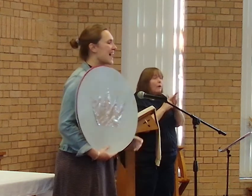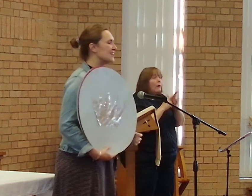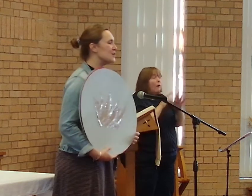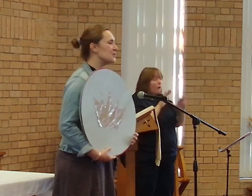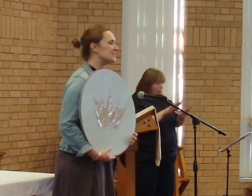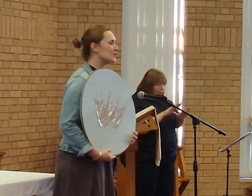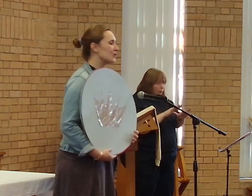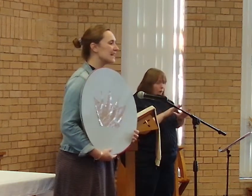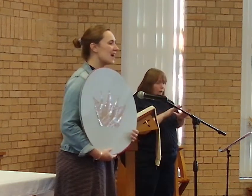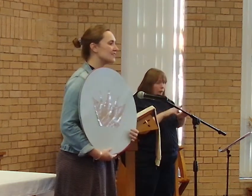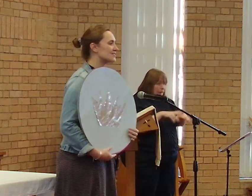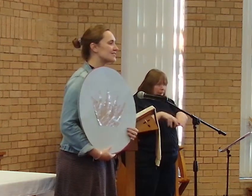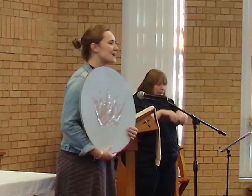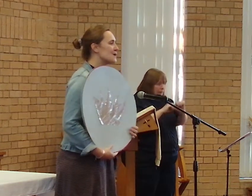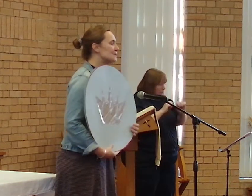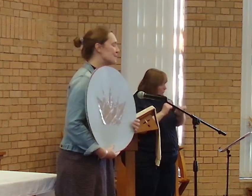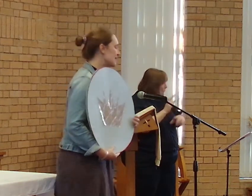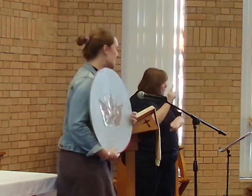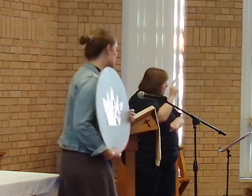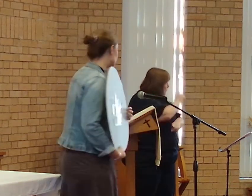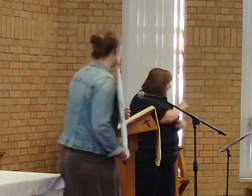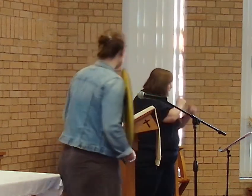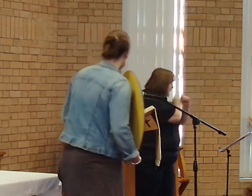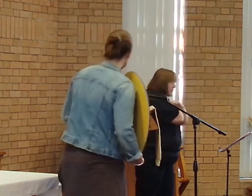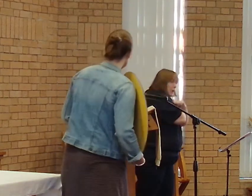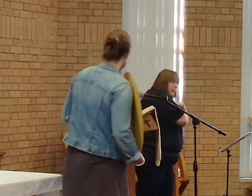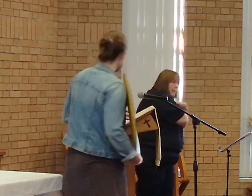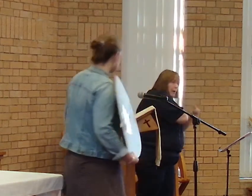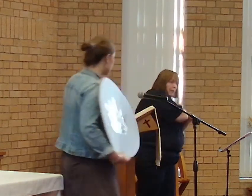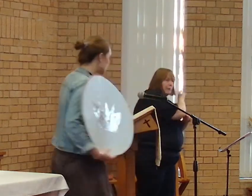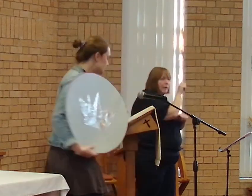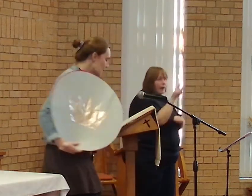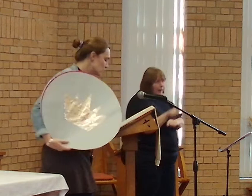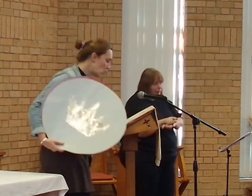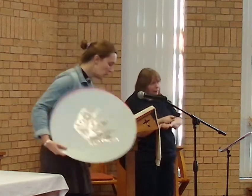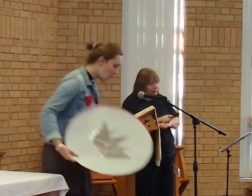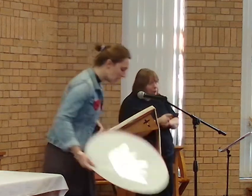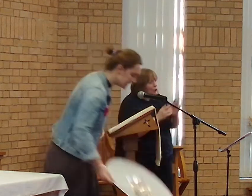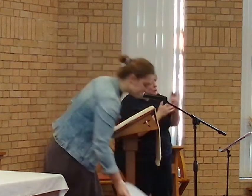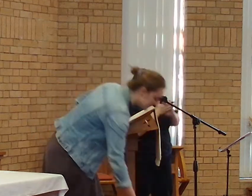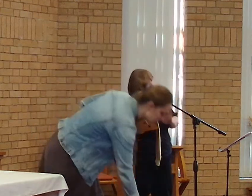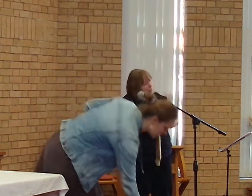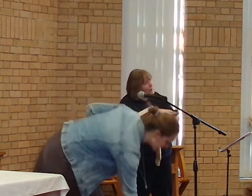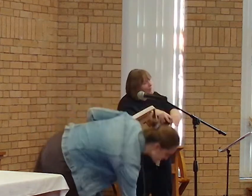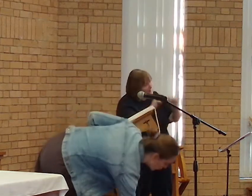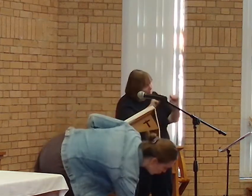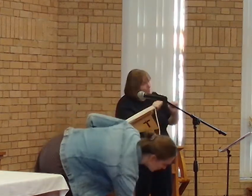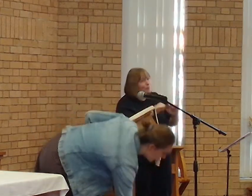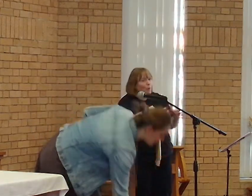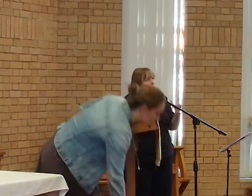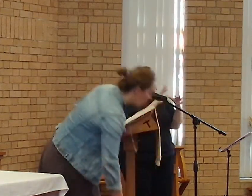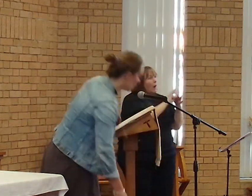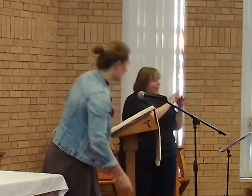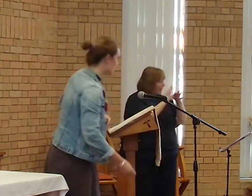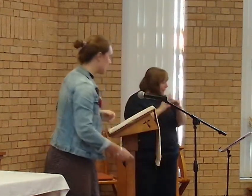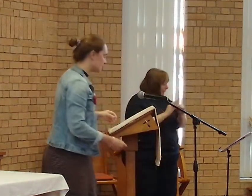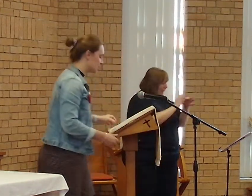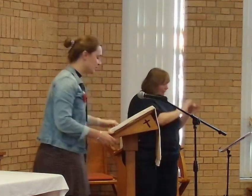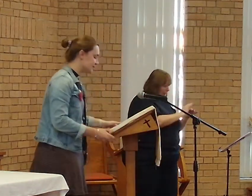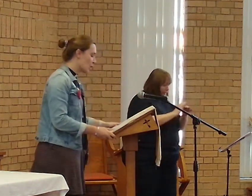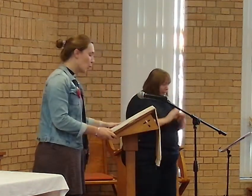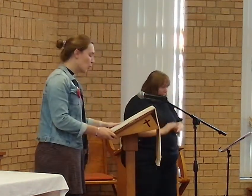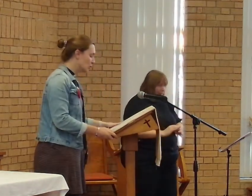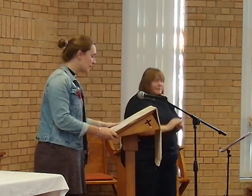is and who he's calling us to be. So what are these teachings all about? What are